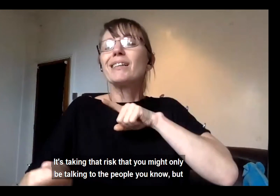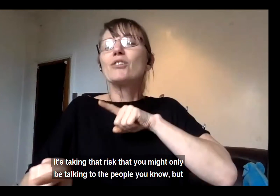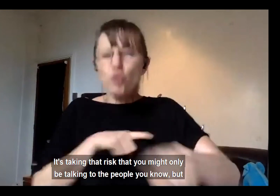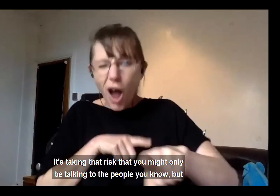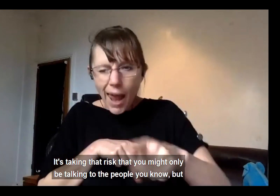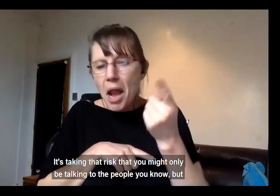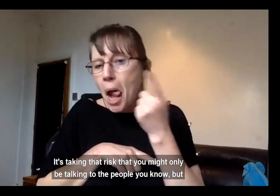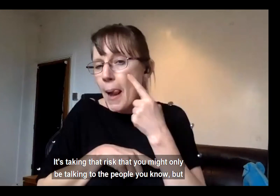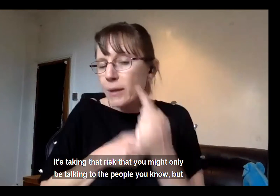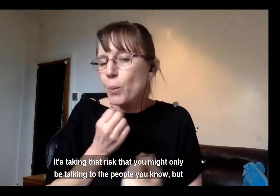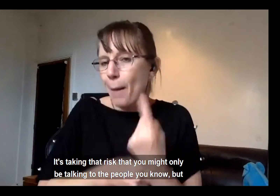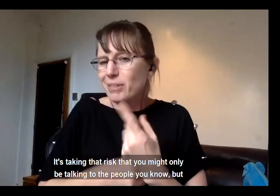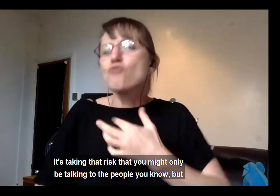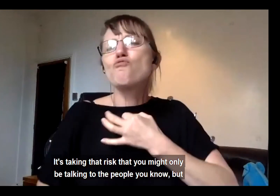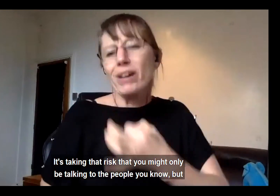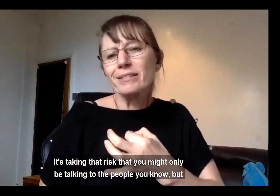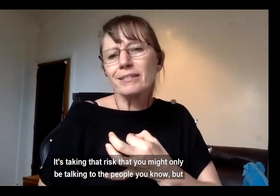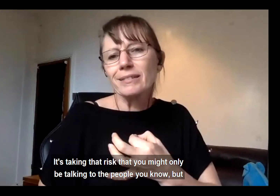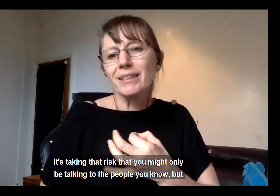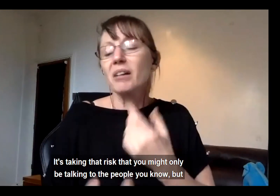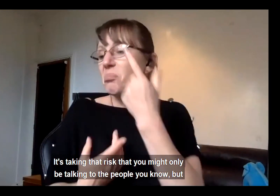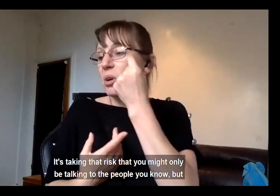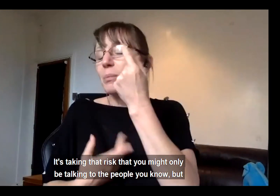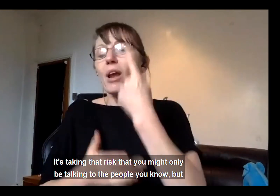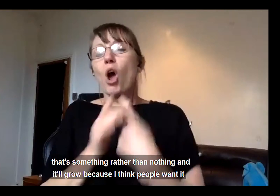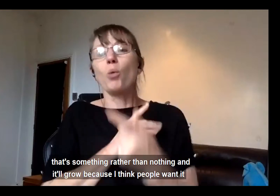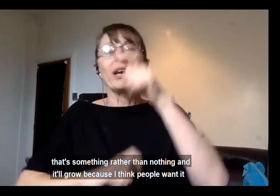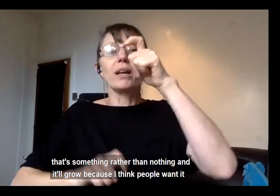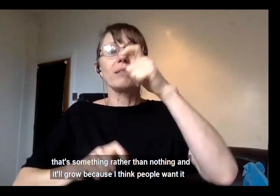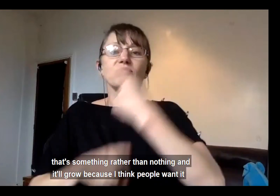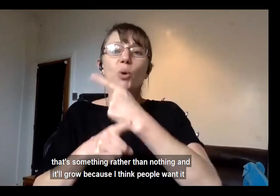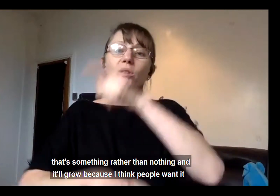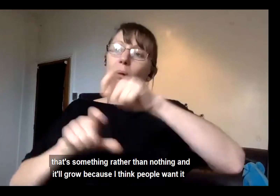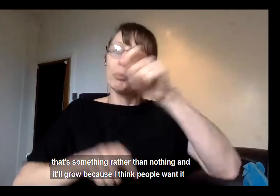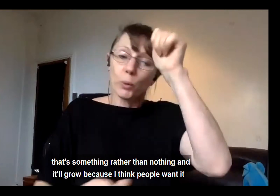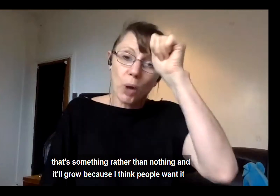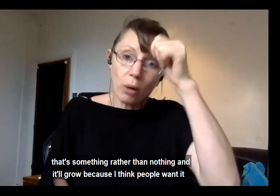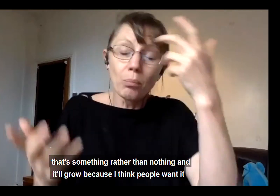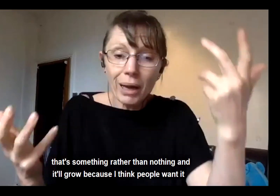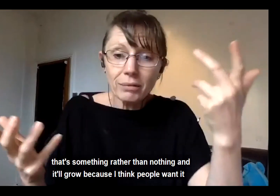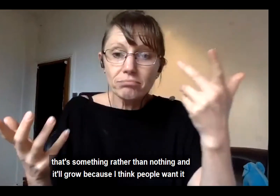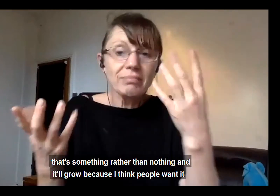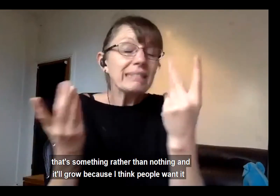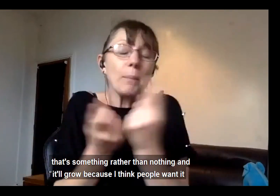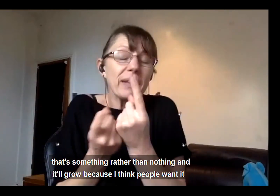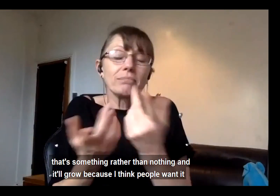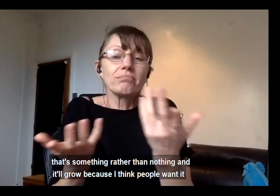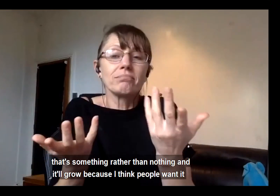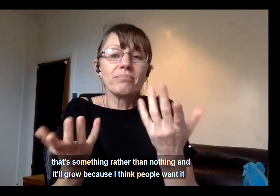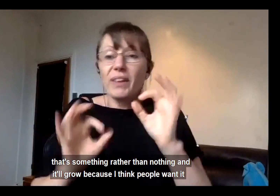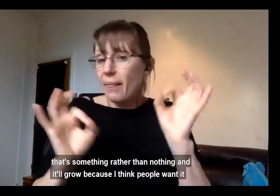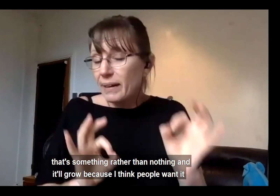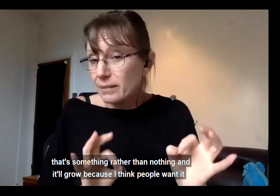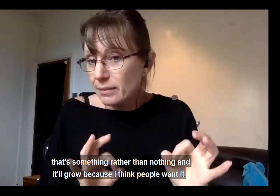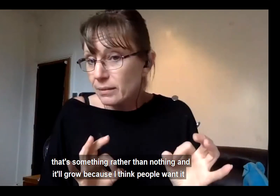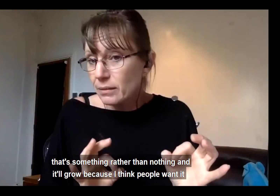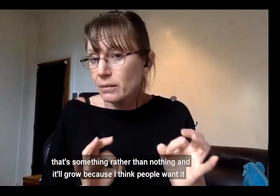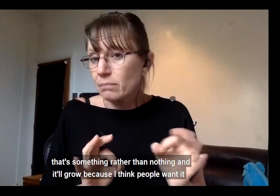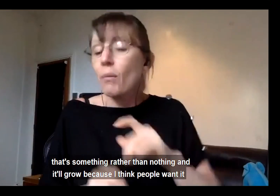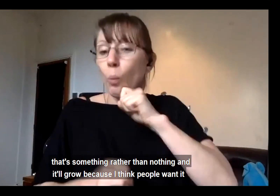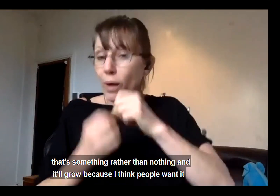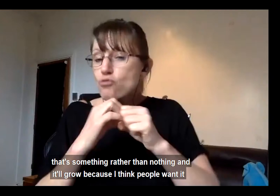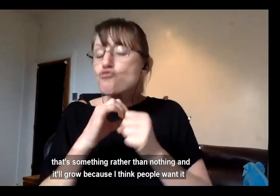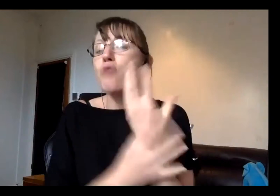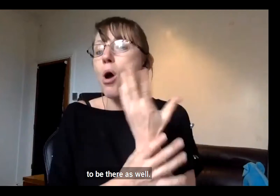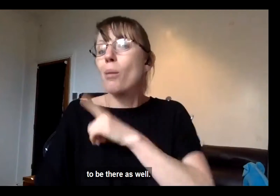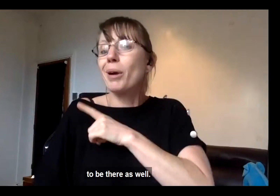taking that risk that you might only be talking to the people you know. But that's something rather than nothing. And it'll grow because I